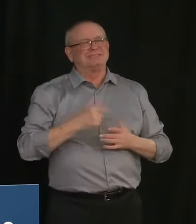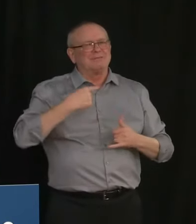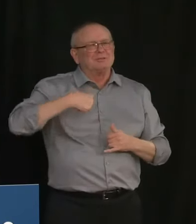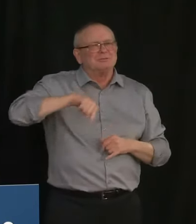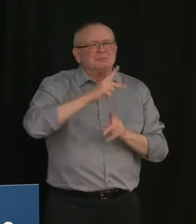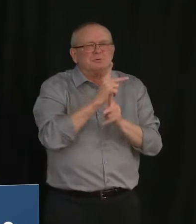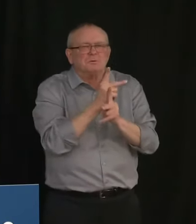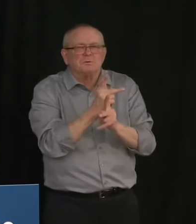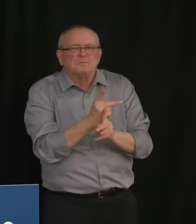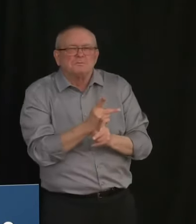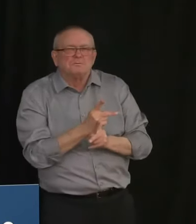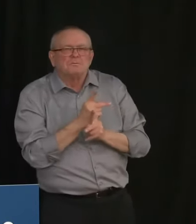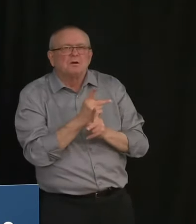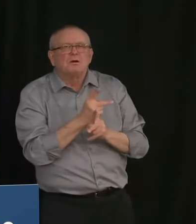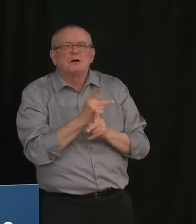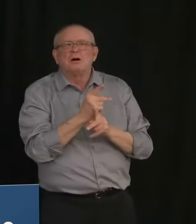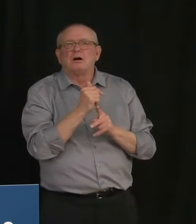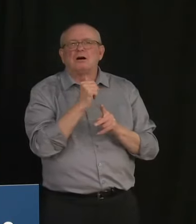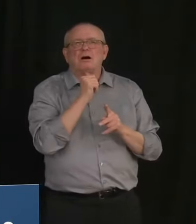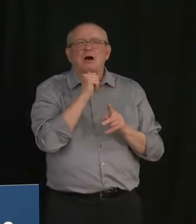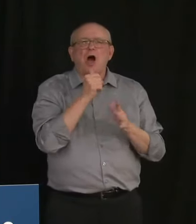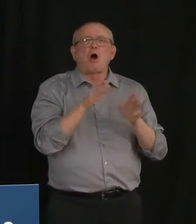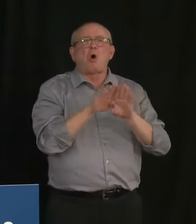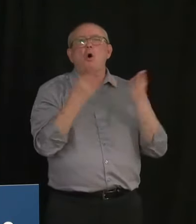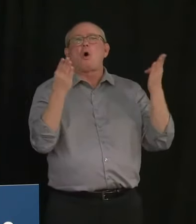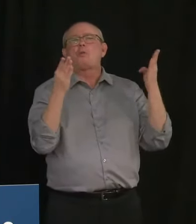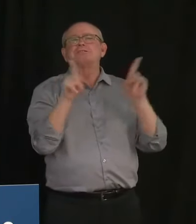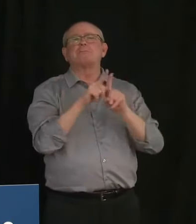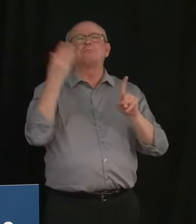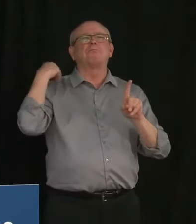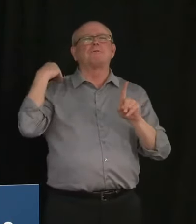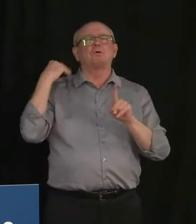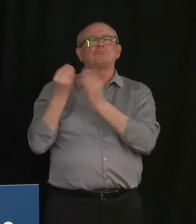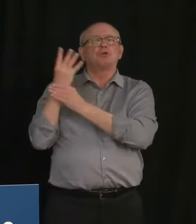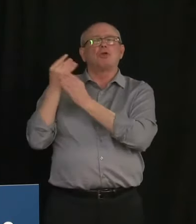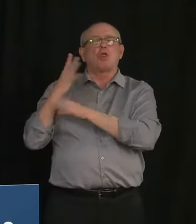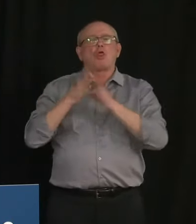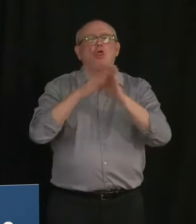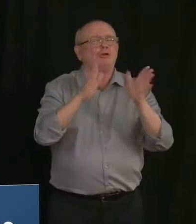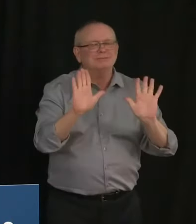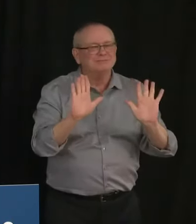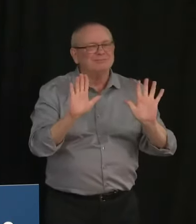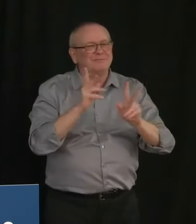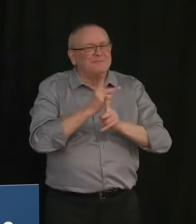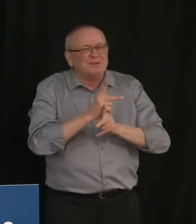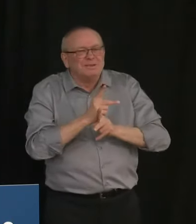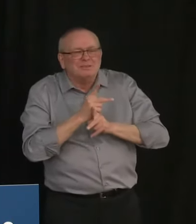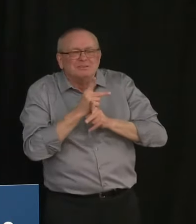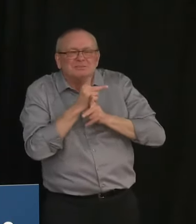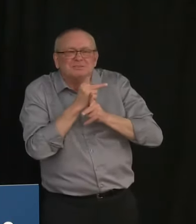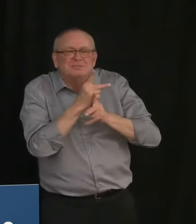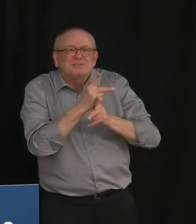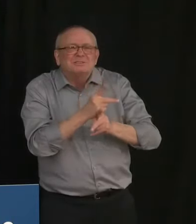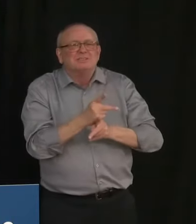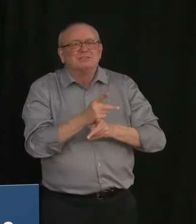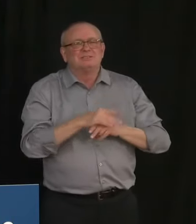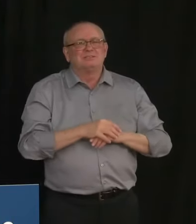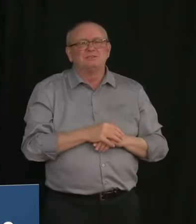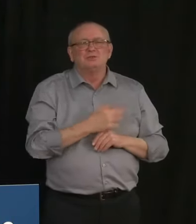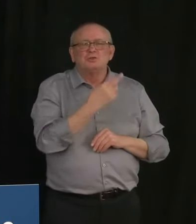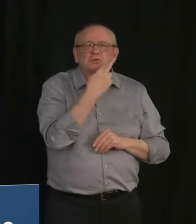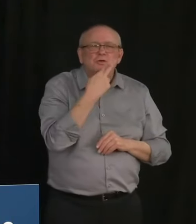of sectors all at once, like we did in the spring. It is also why we are moving slowly with restaurants, fitness,